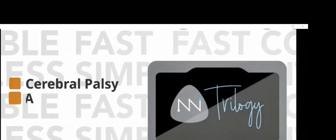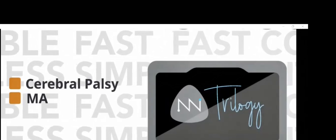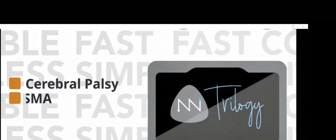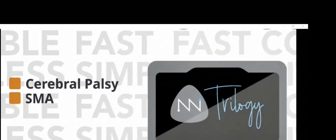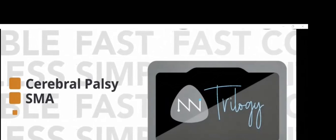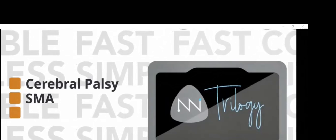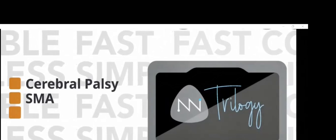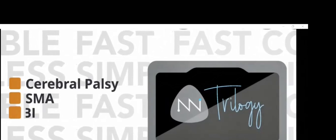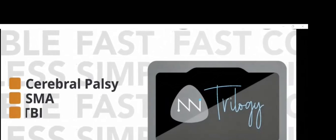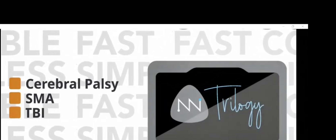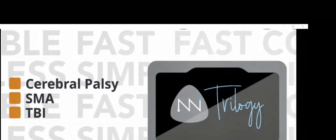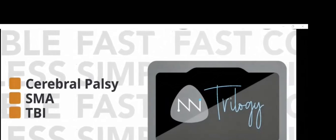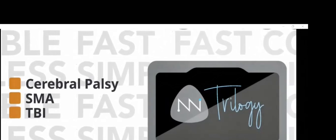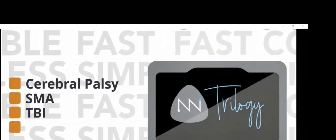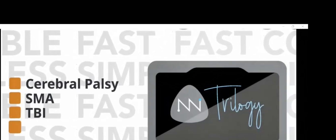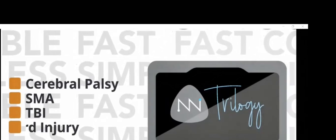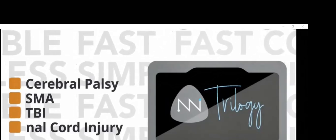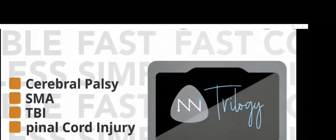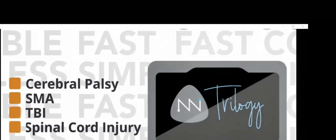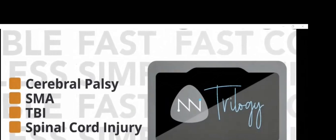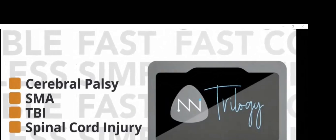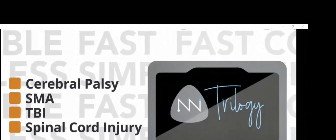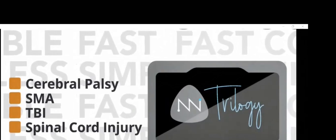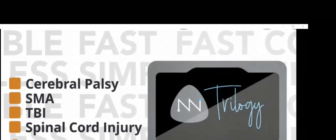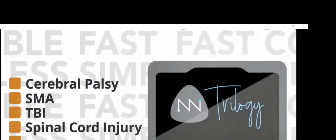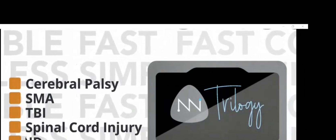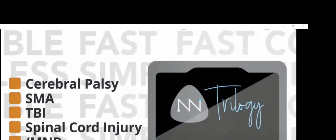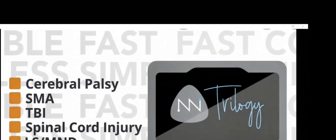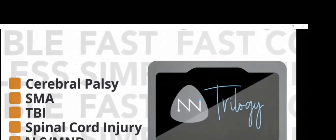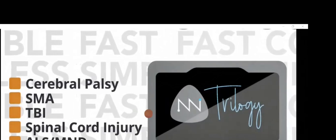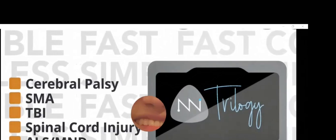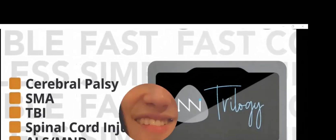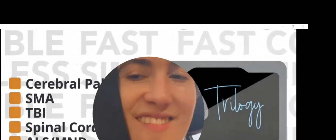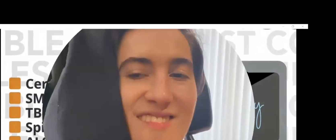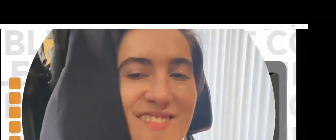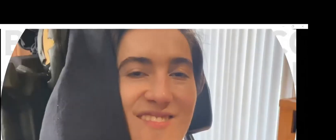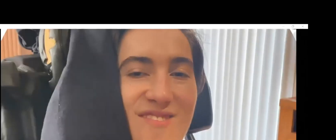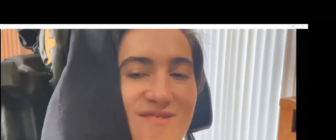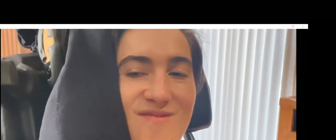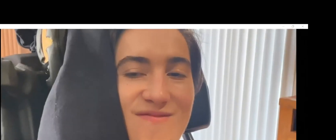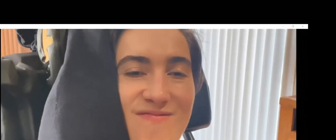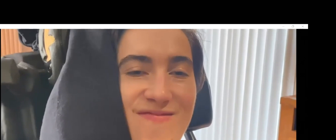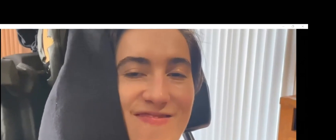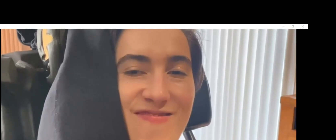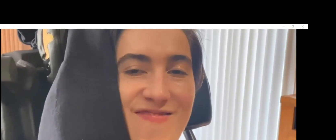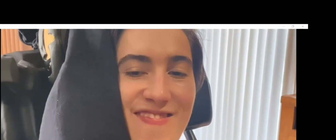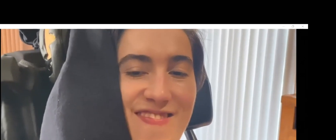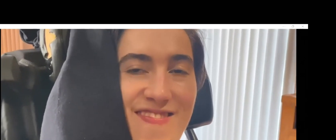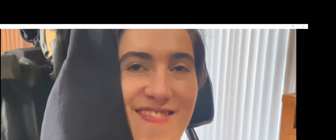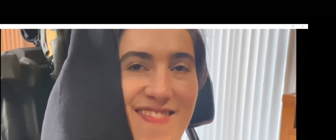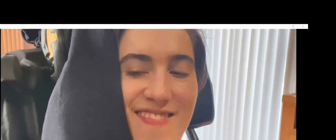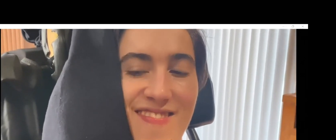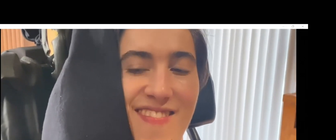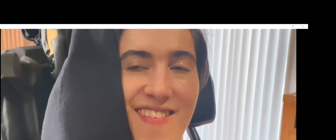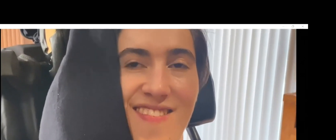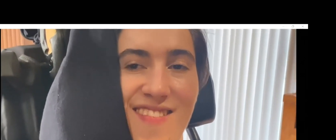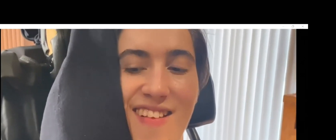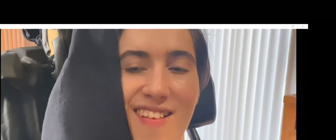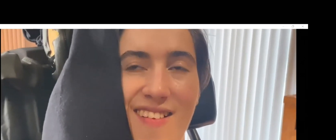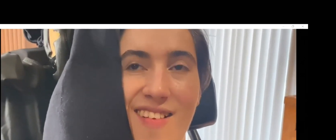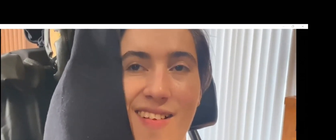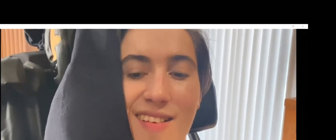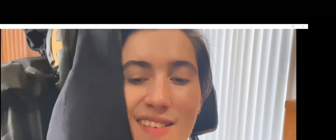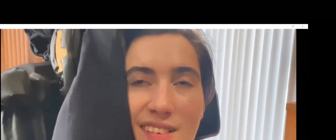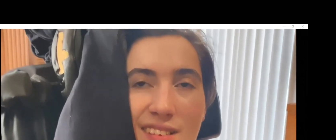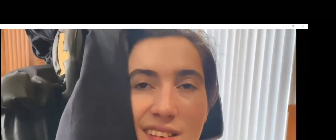time using oral speech to express our thoughts, needs, wants, and ideas. Neuronode trilogy is just one of my superpowers. I